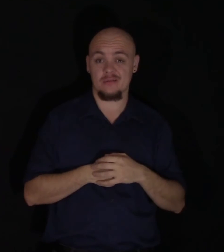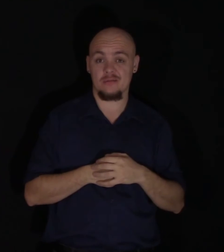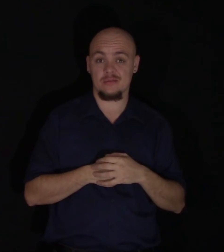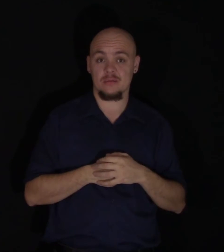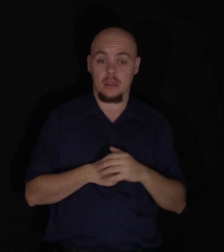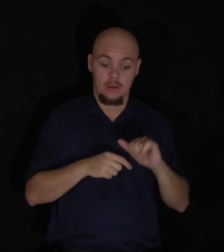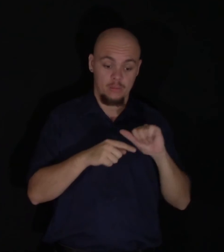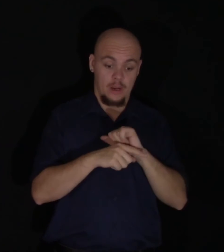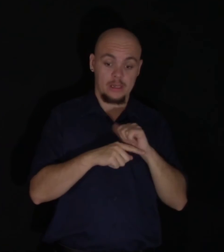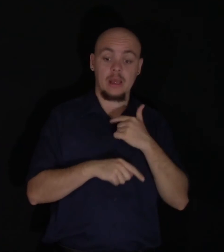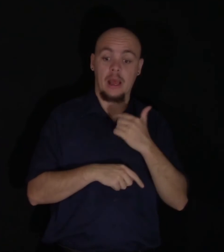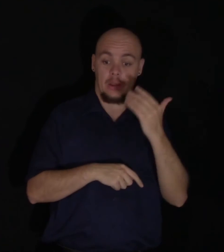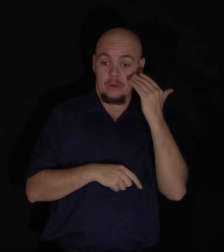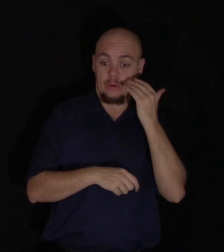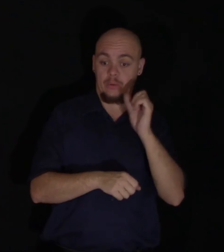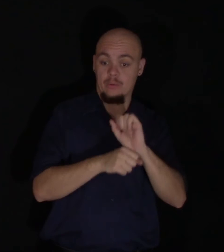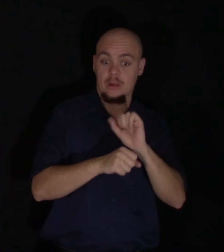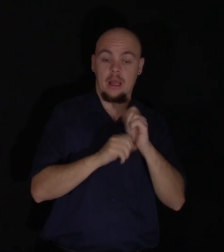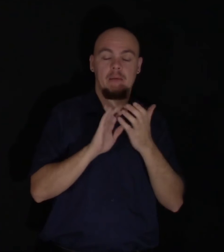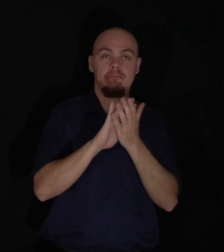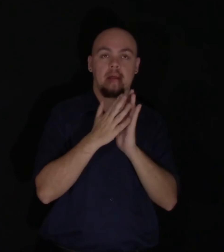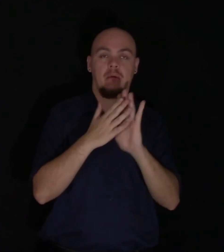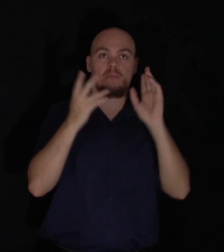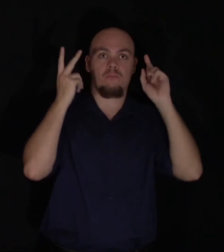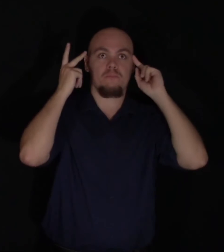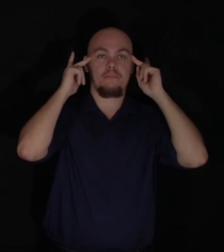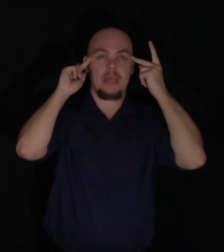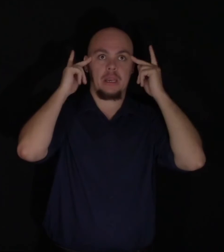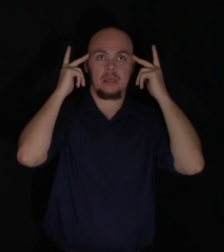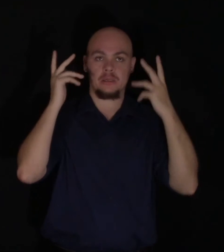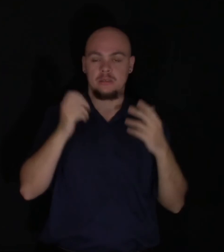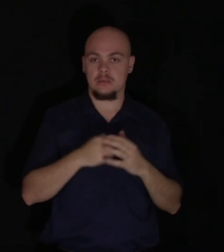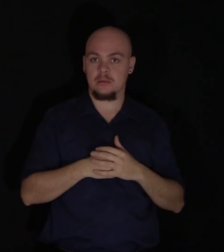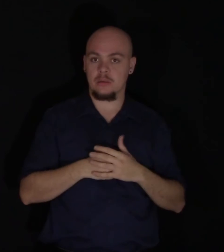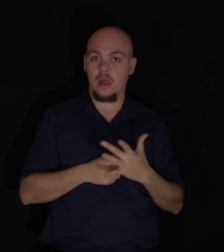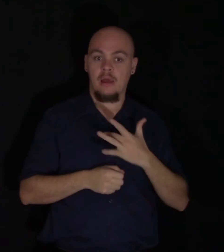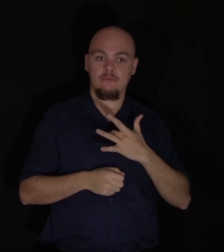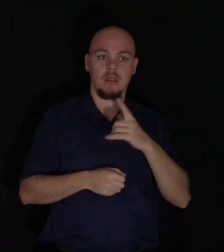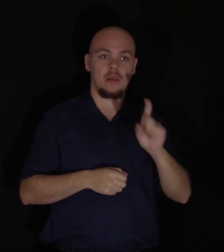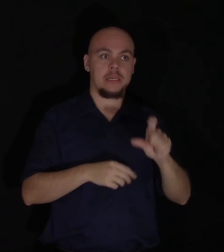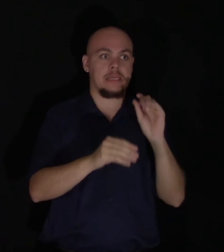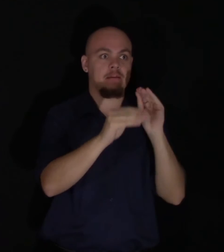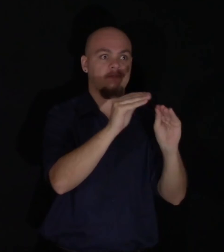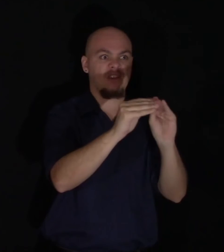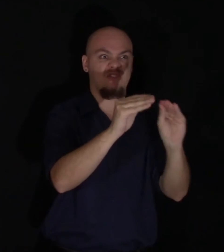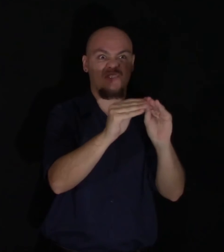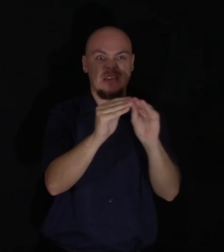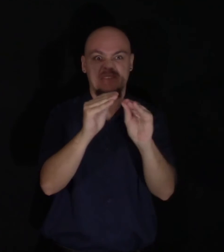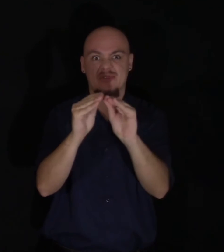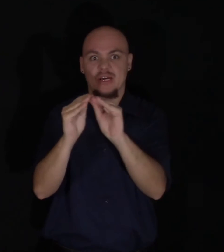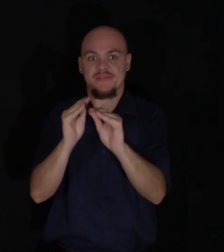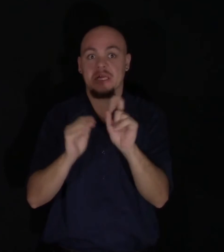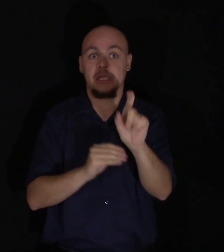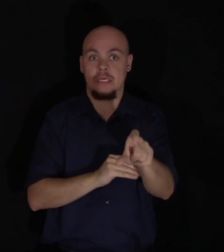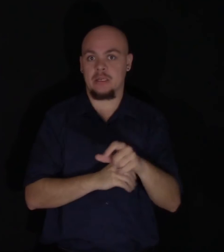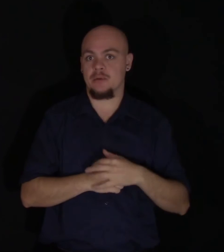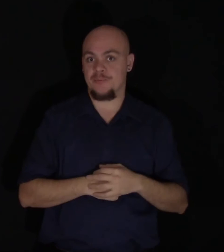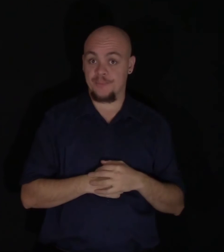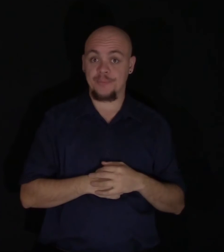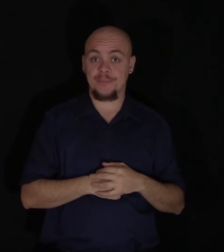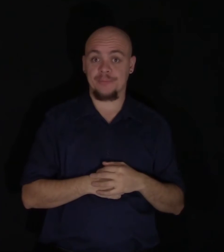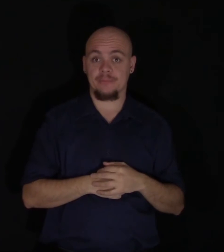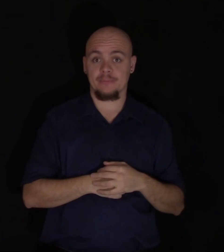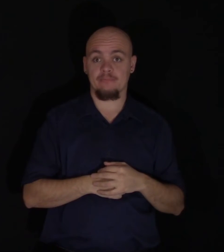knew worked, and instead I panicked. And I felt like I have to fix things. And I